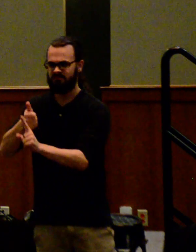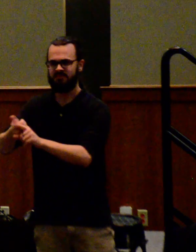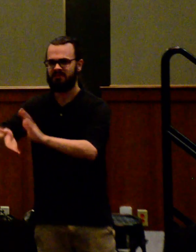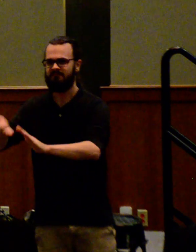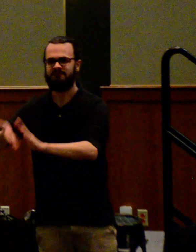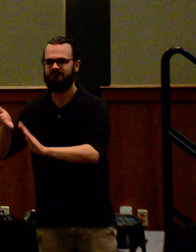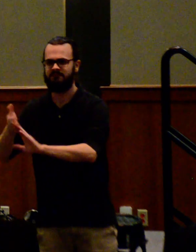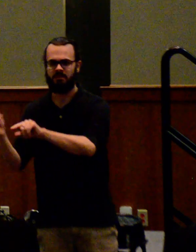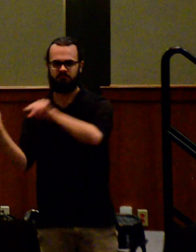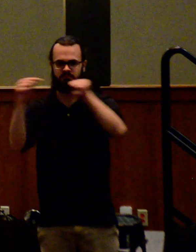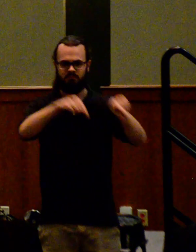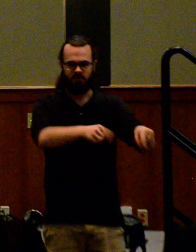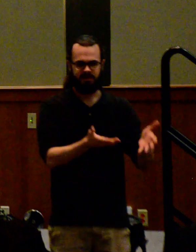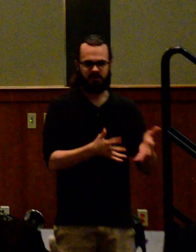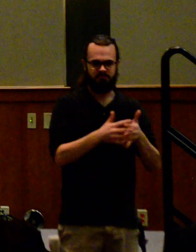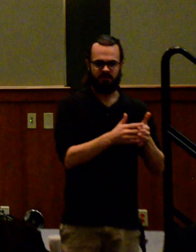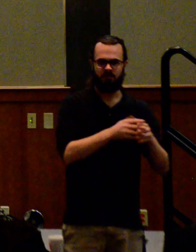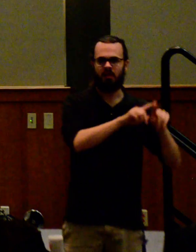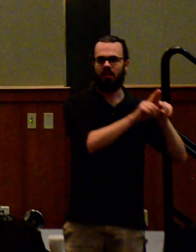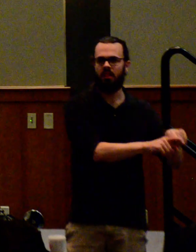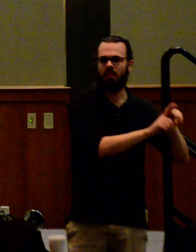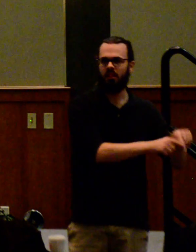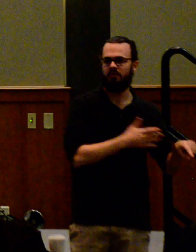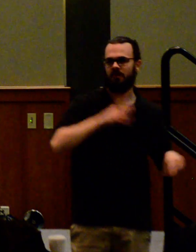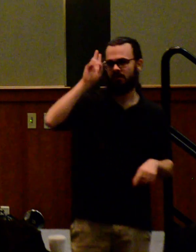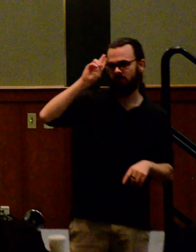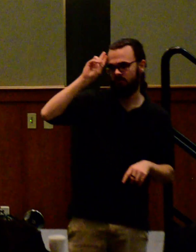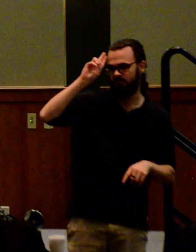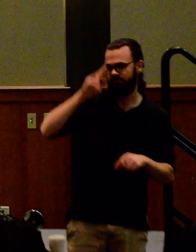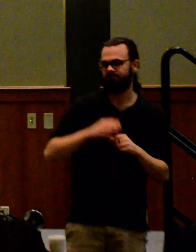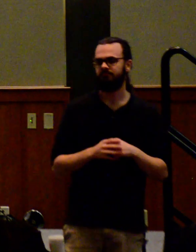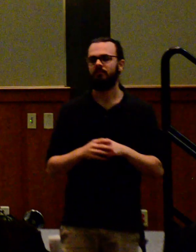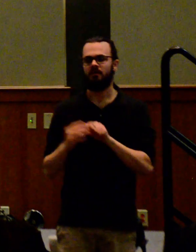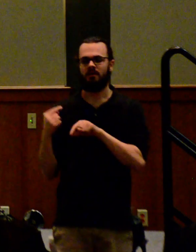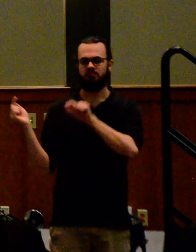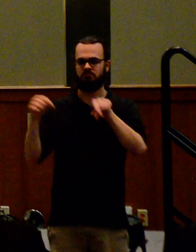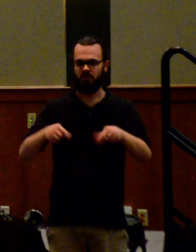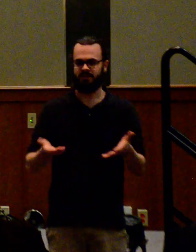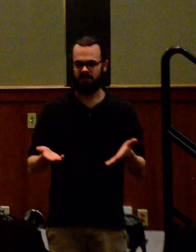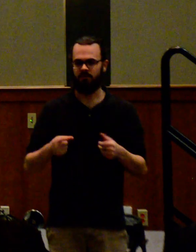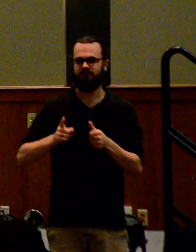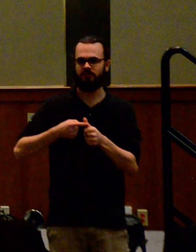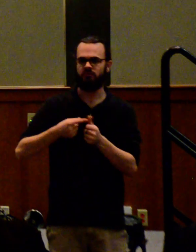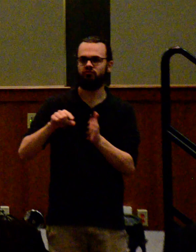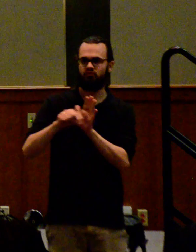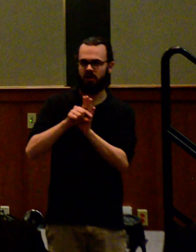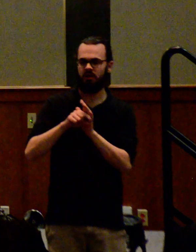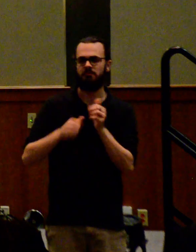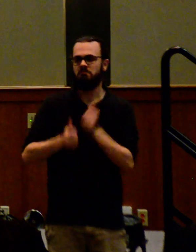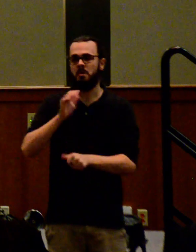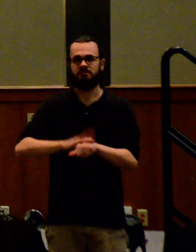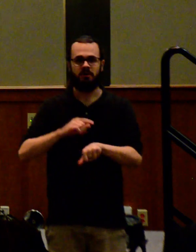I enrolled in 8th grade when I started, and I spent majority of my first year in ESOL program, which is English for Speakers of